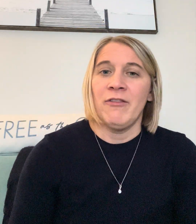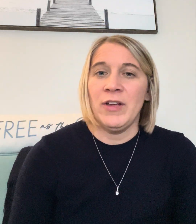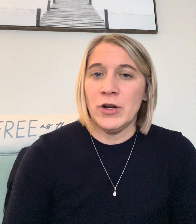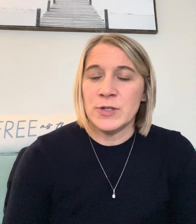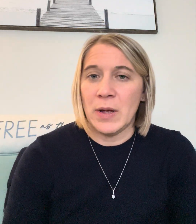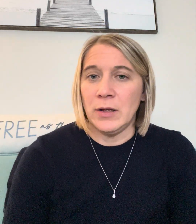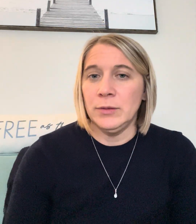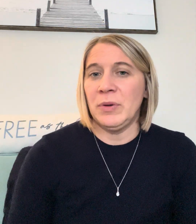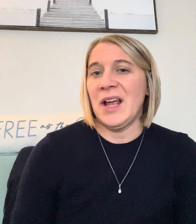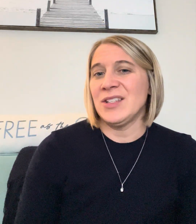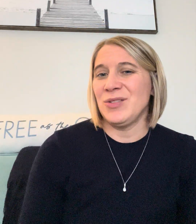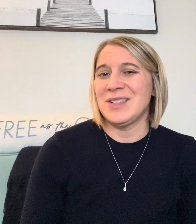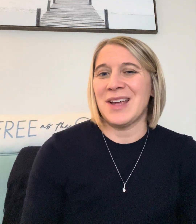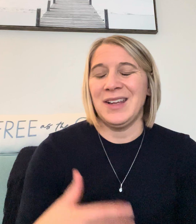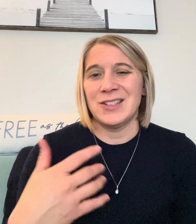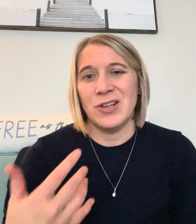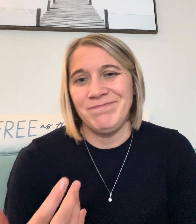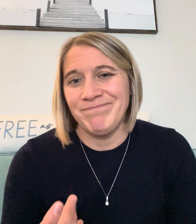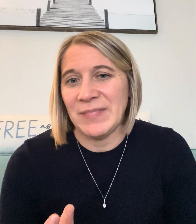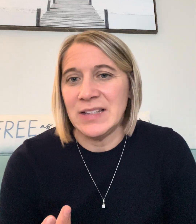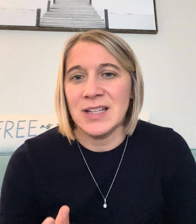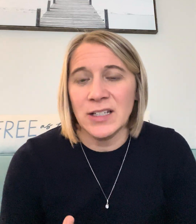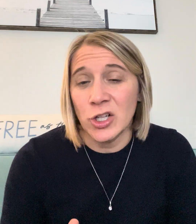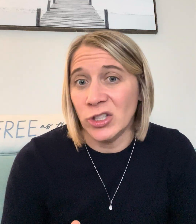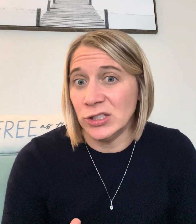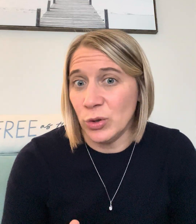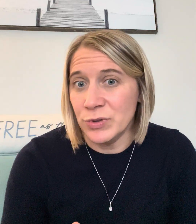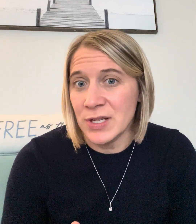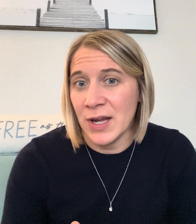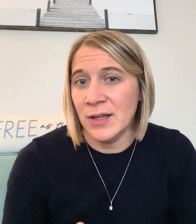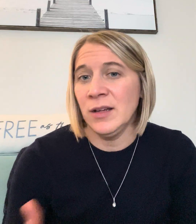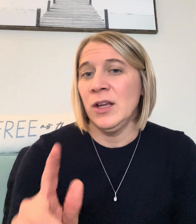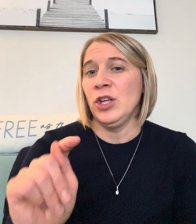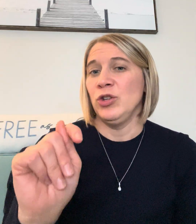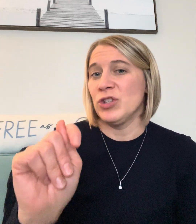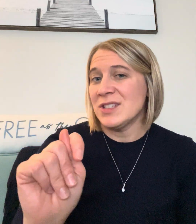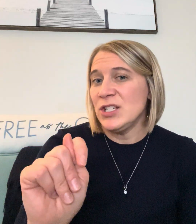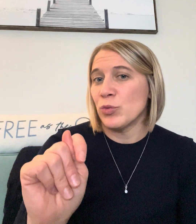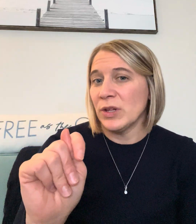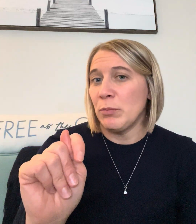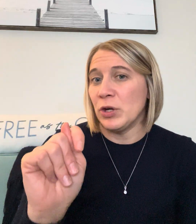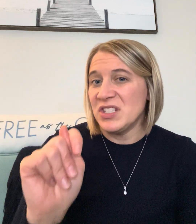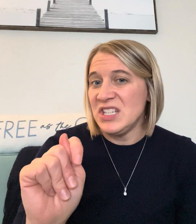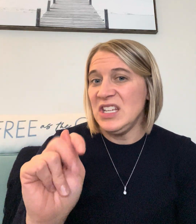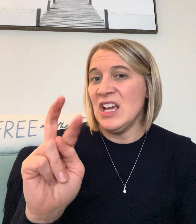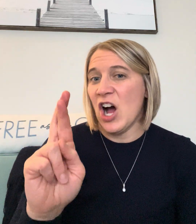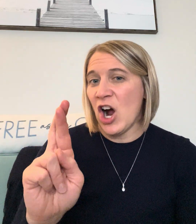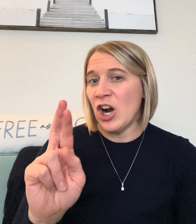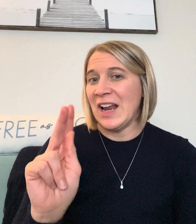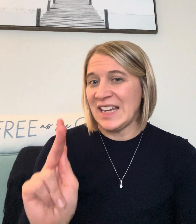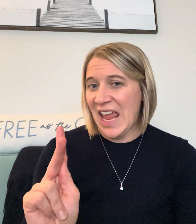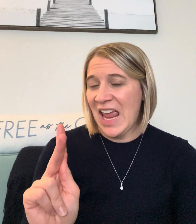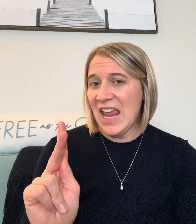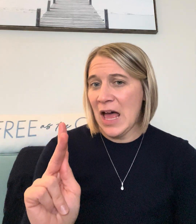Finger spelled, but as you, it's technically called a loan sign. You just need to really put T, R, and K out